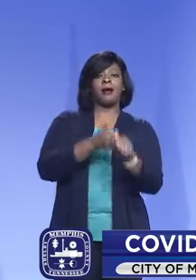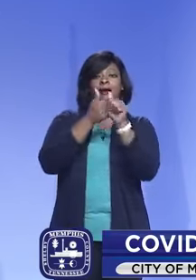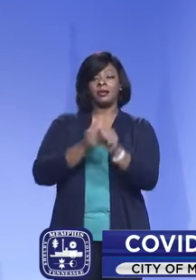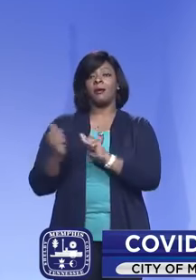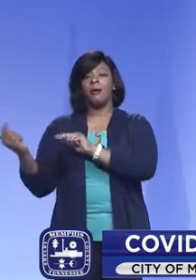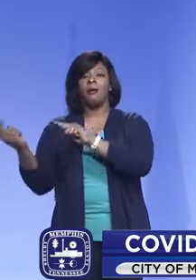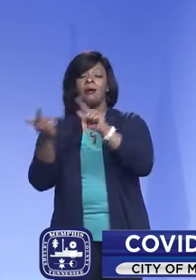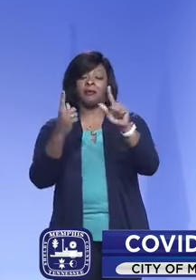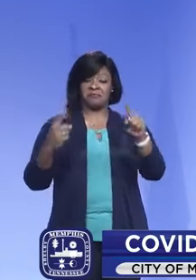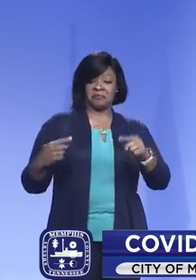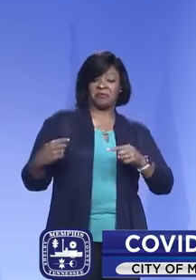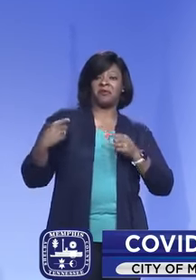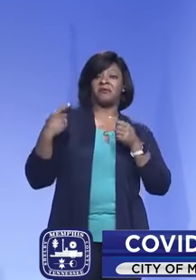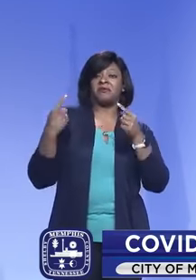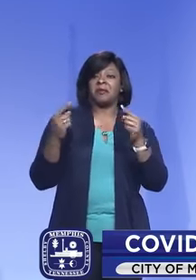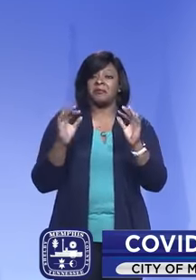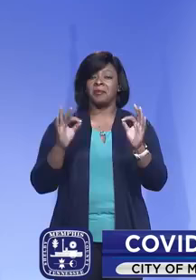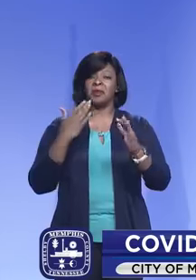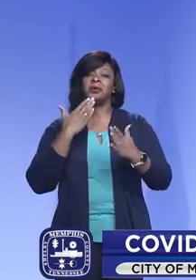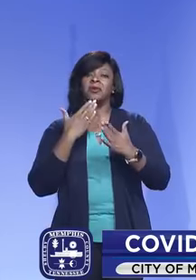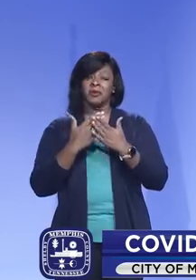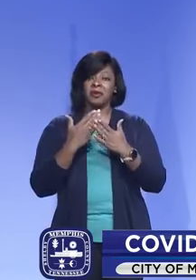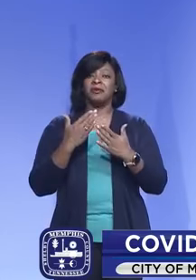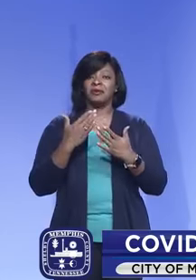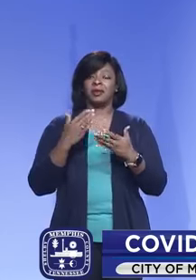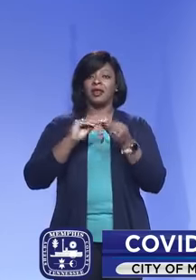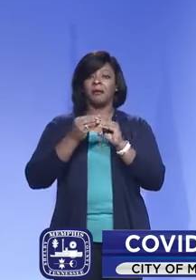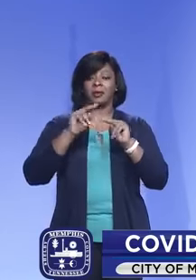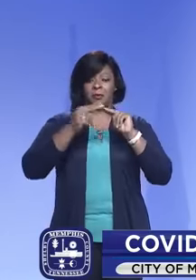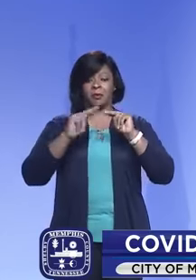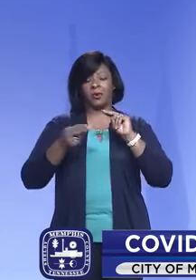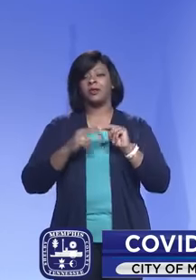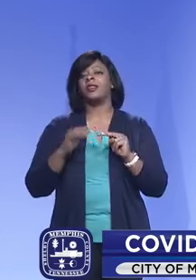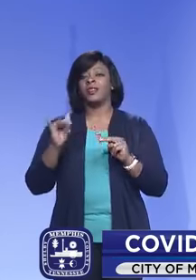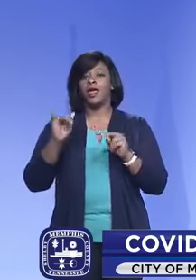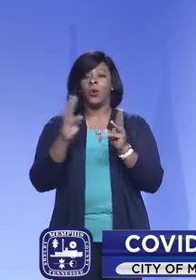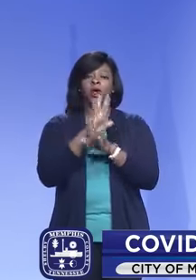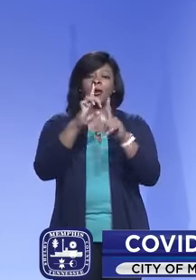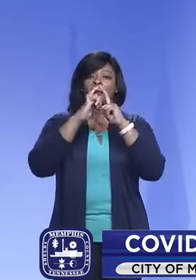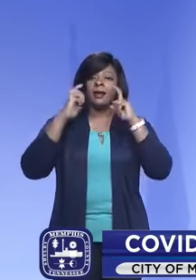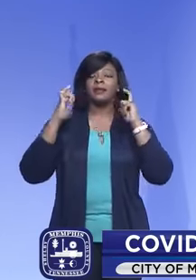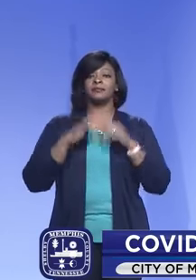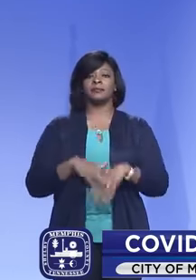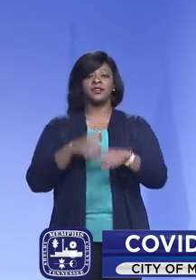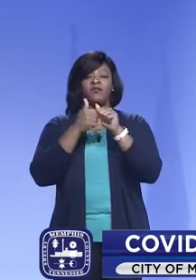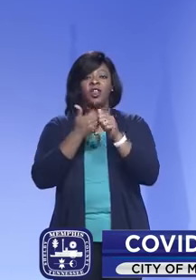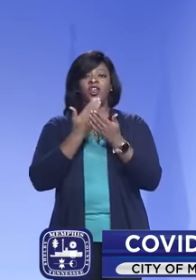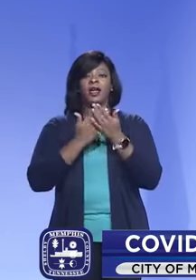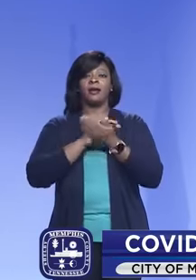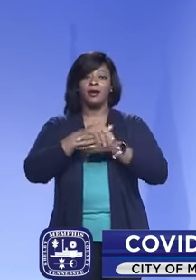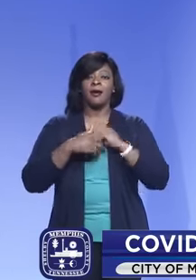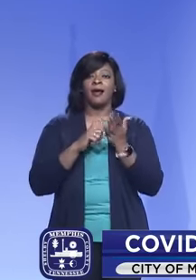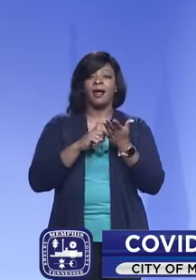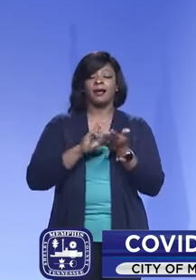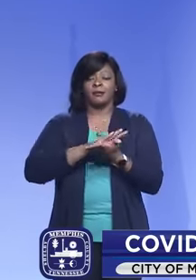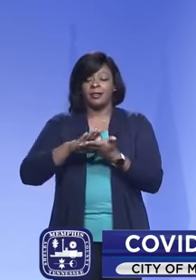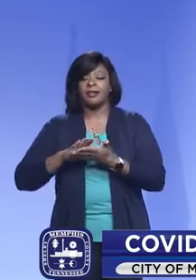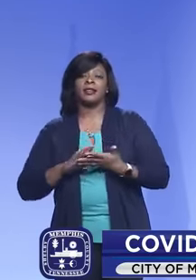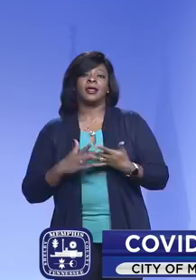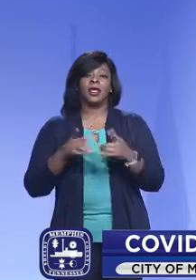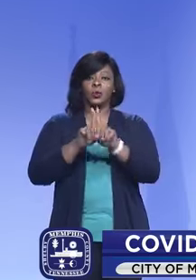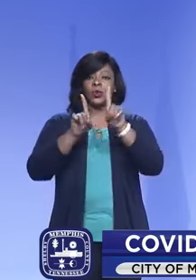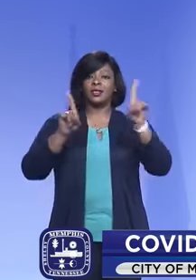had over the past few weeks that are really driving our numbers down. That is, wearing your mask, following good hygiene practices, and following